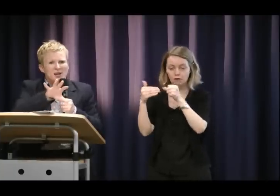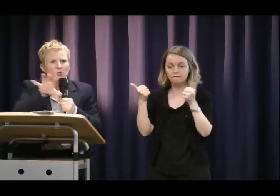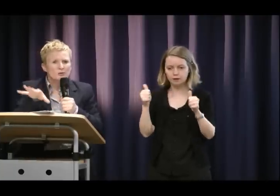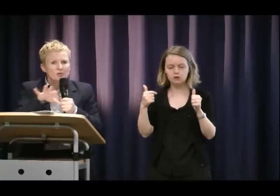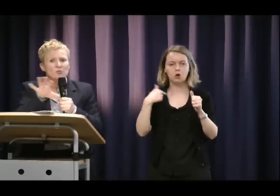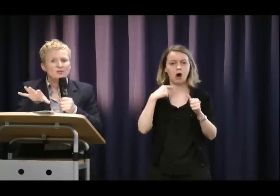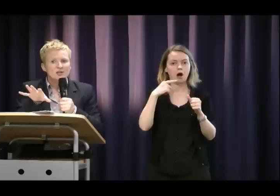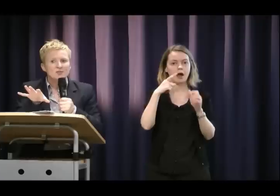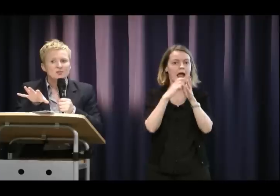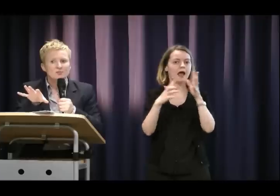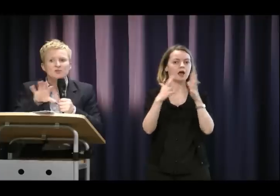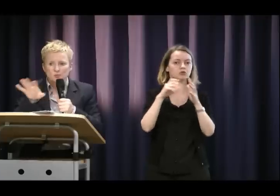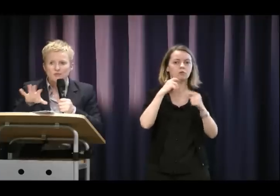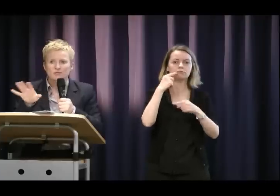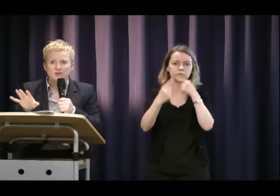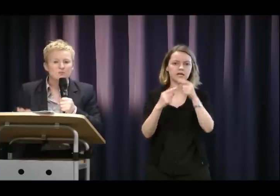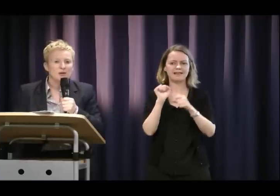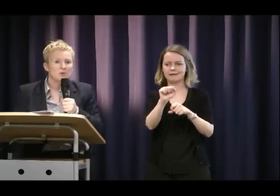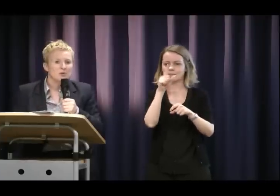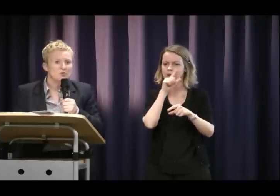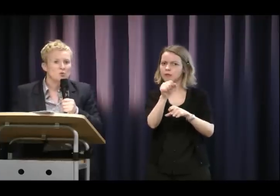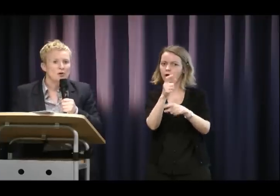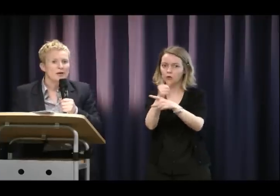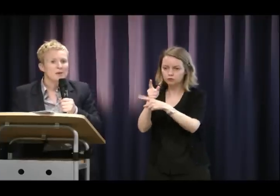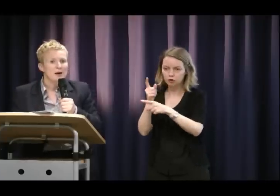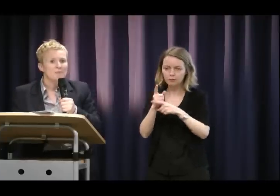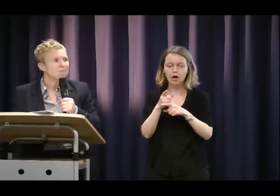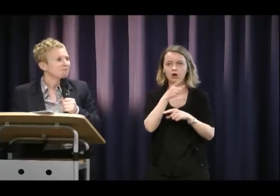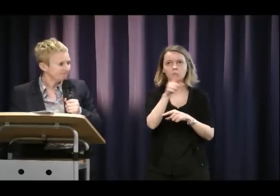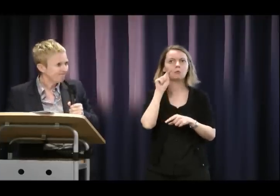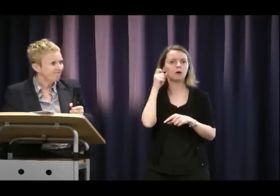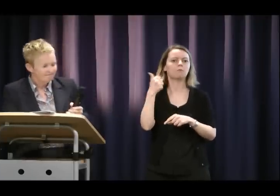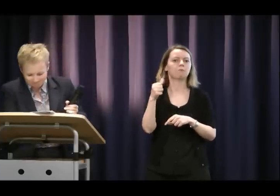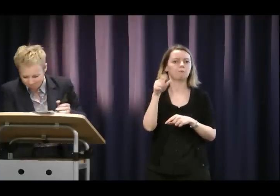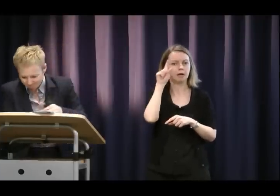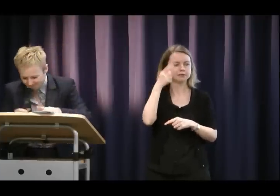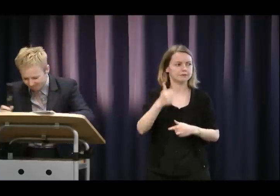consultations. It'll give you a sense of the sorts of things people are talking about.